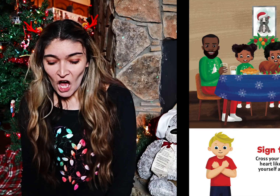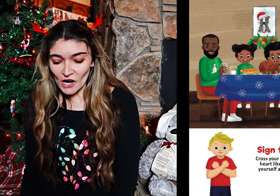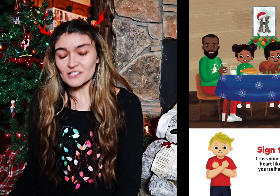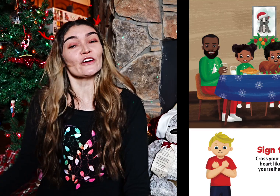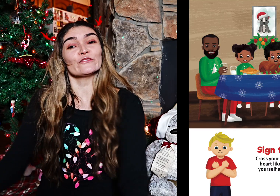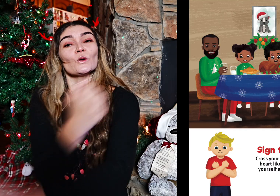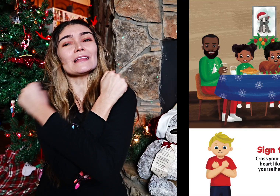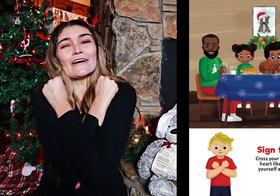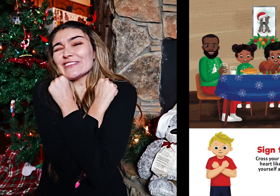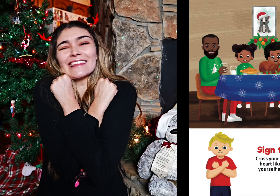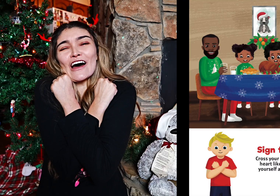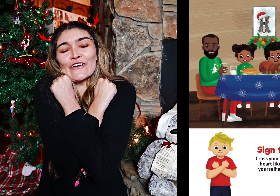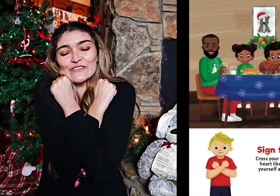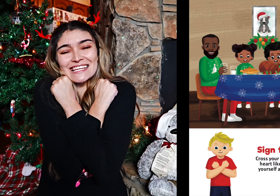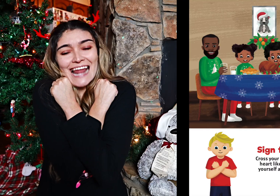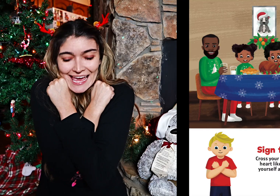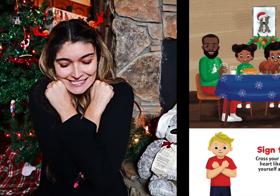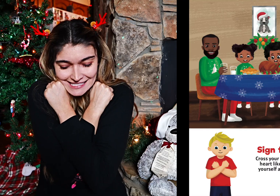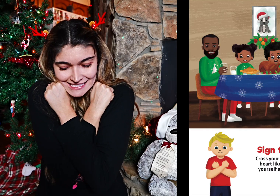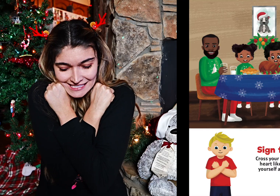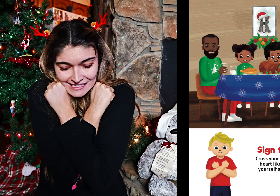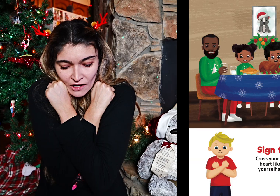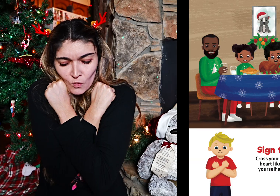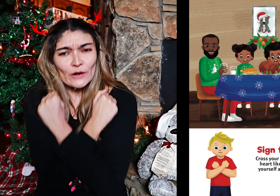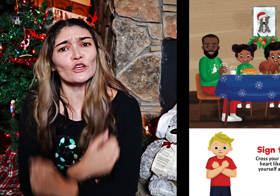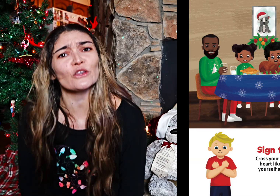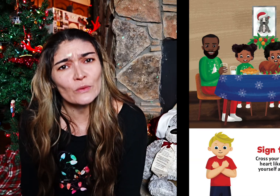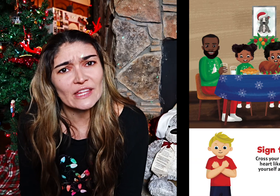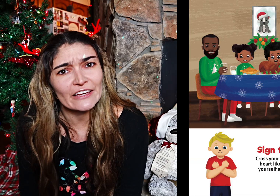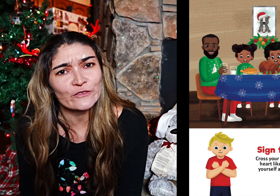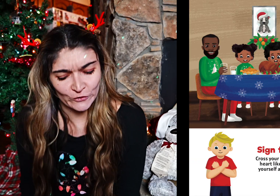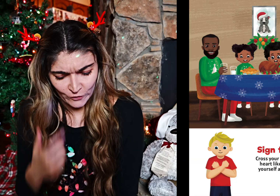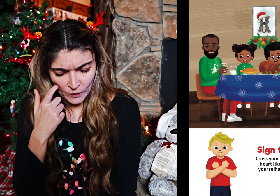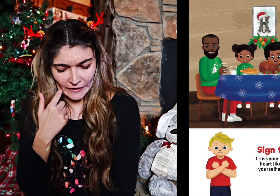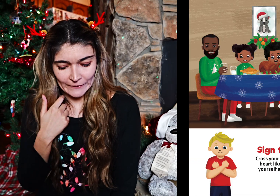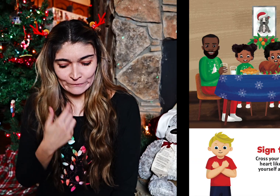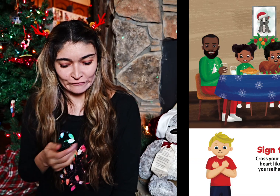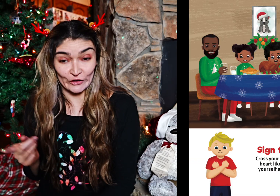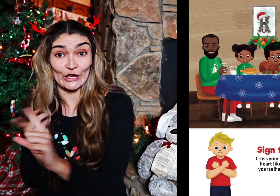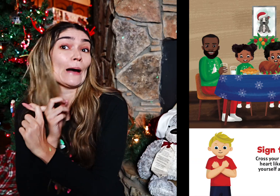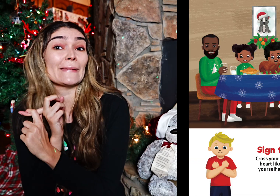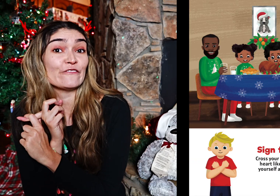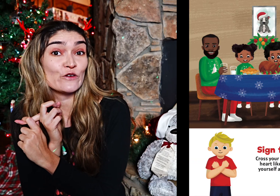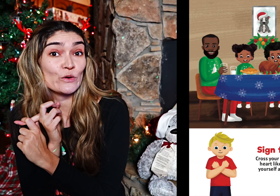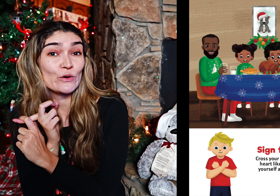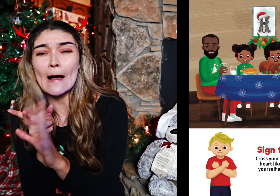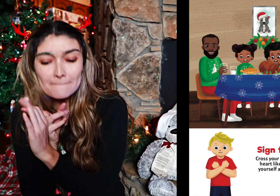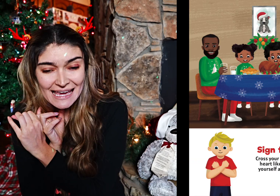Hearts are full of love tonight. What are you thankful for? For yummy food,